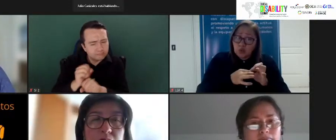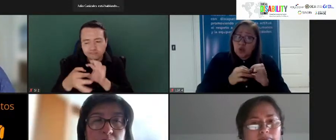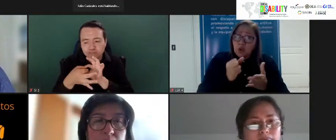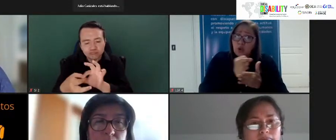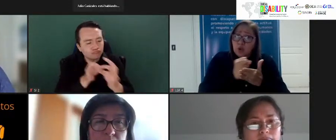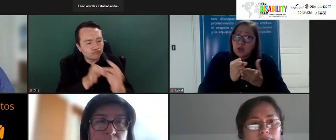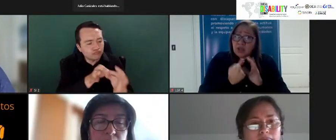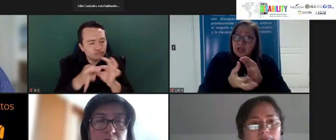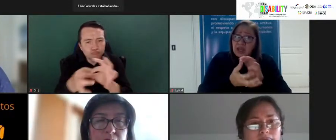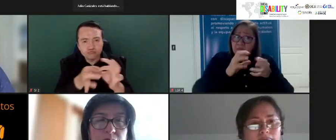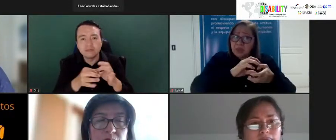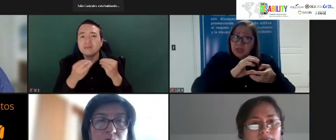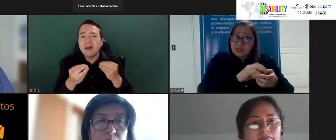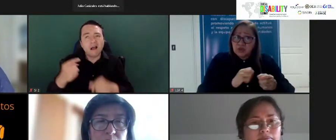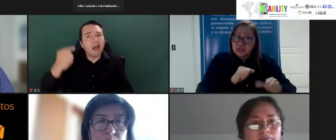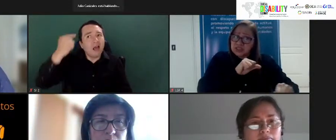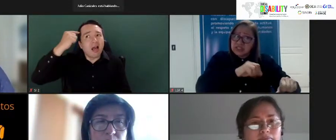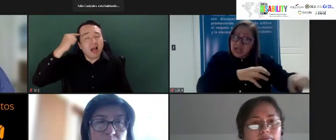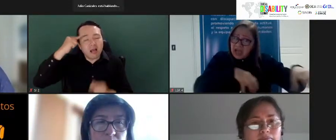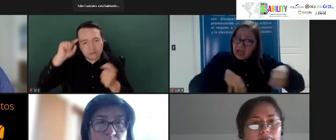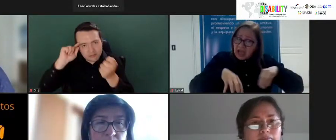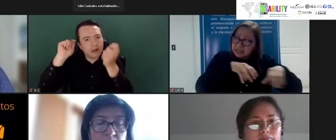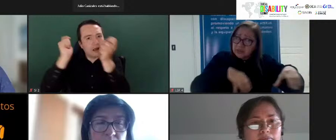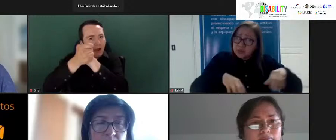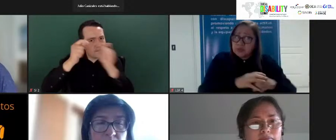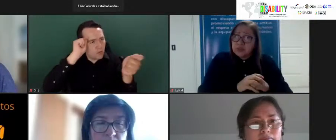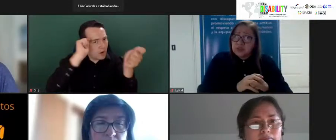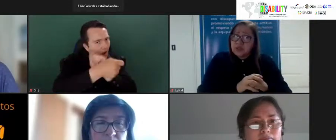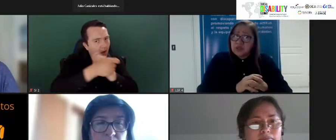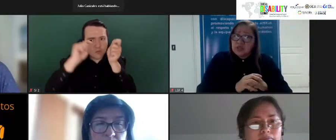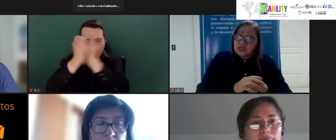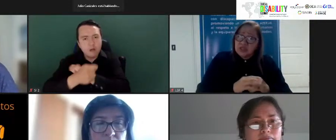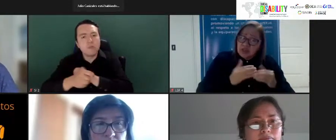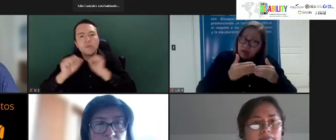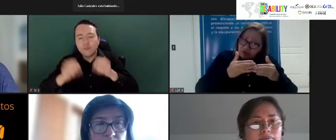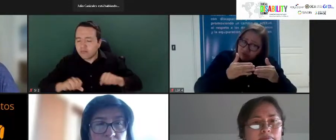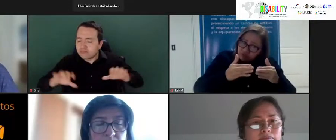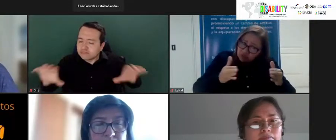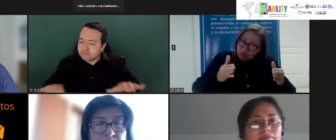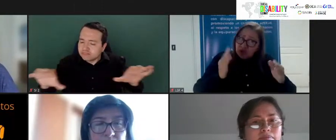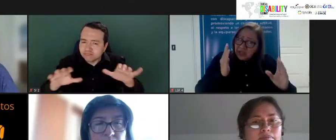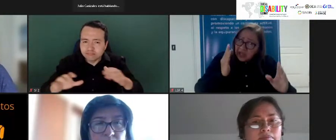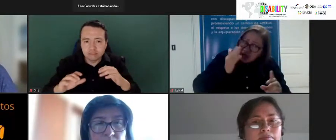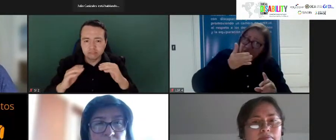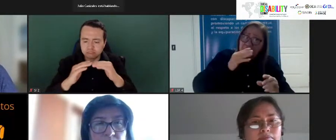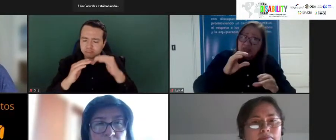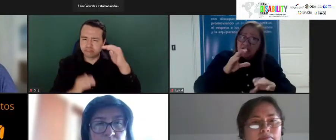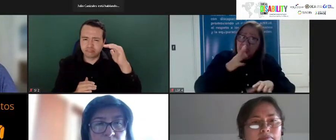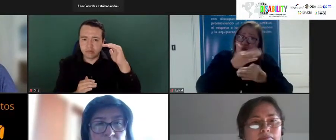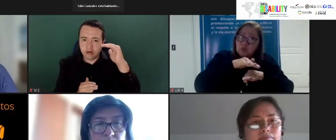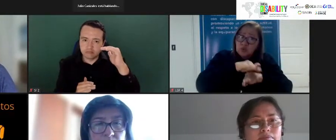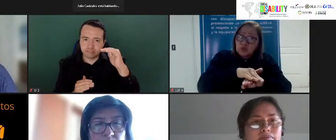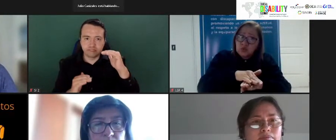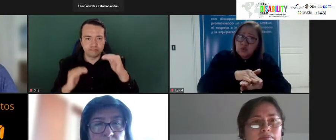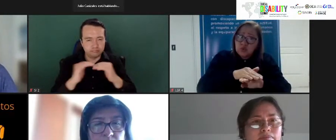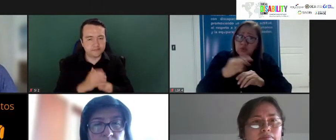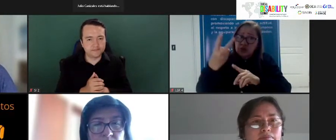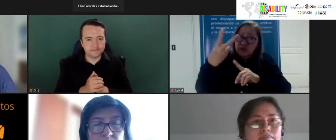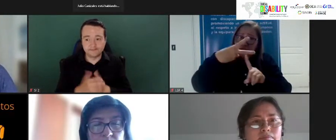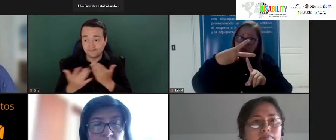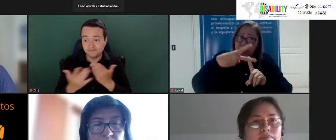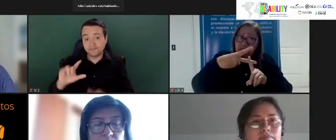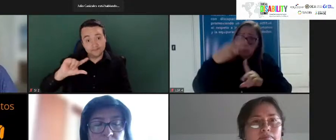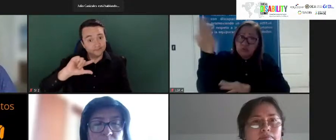for changing these paradigms and these actions that open gaps in education as a